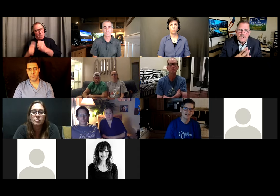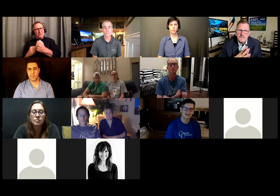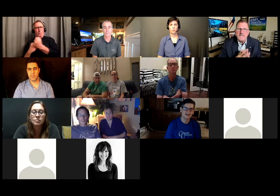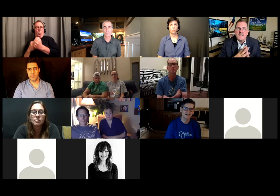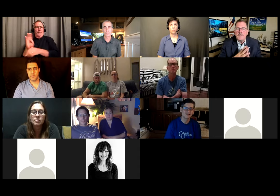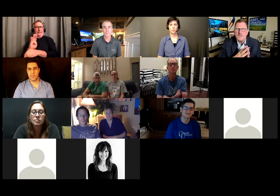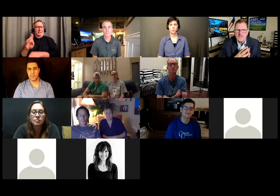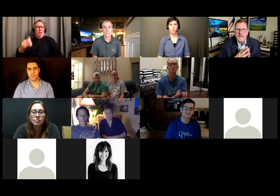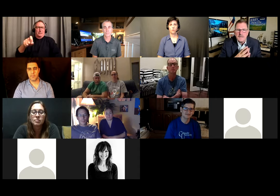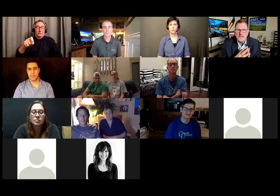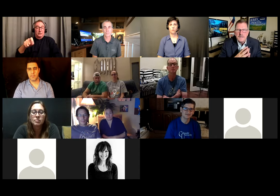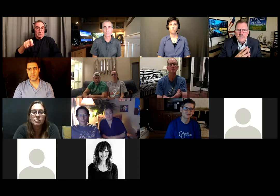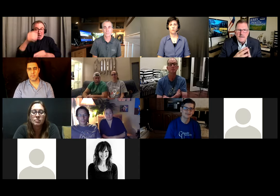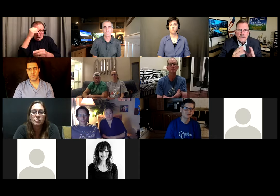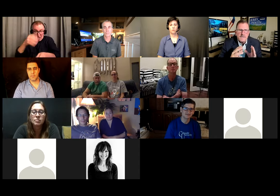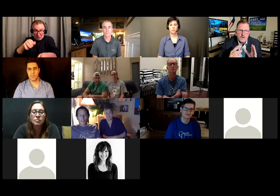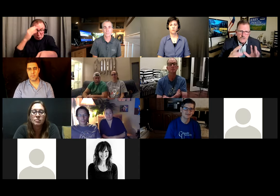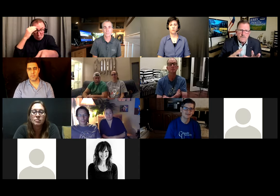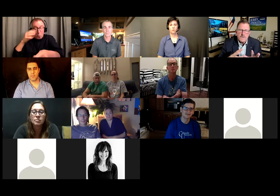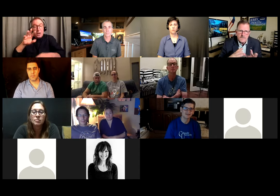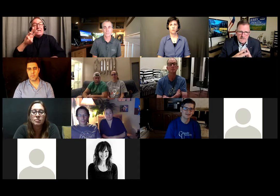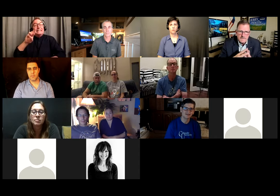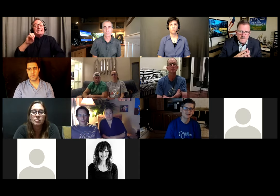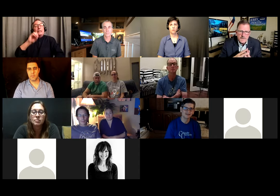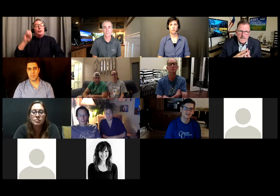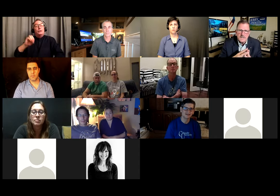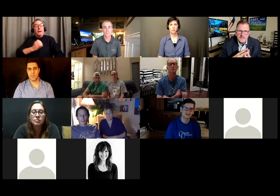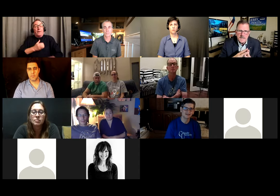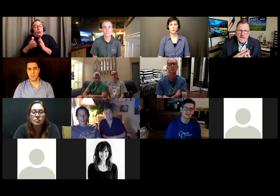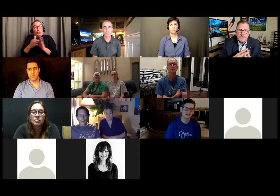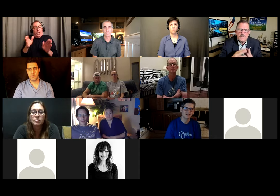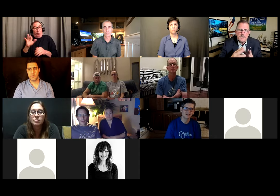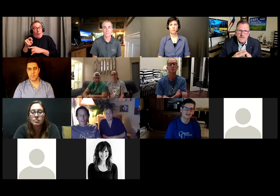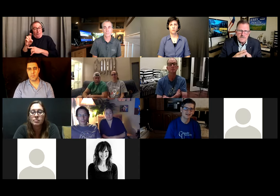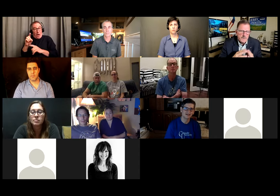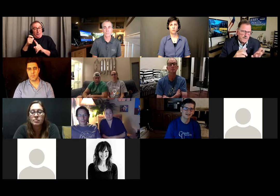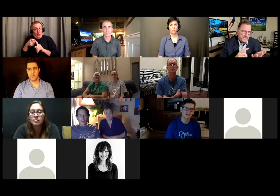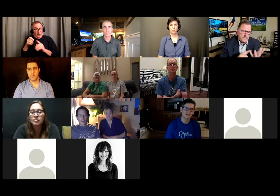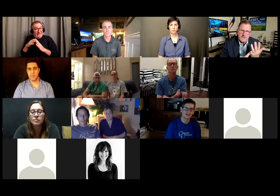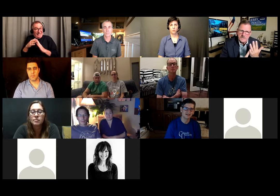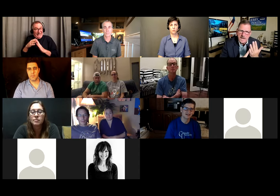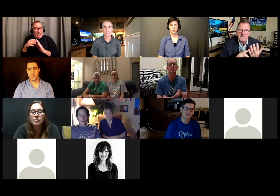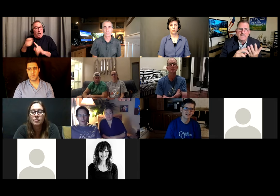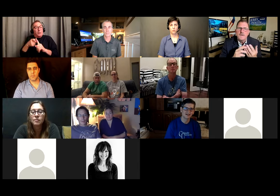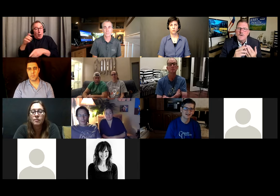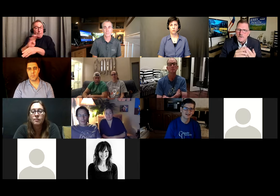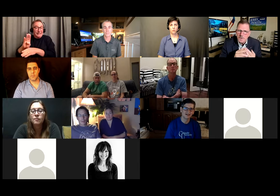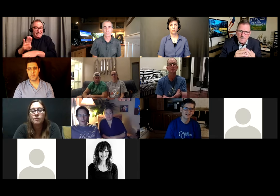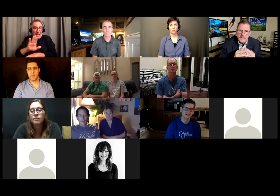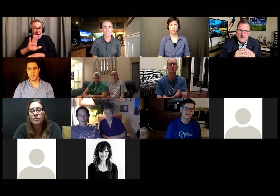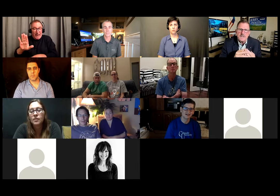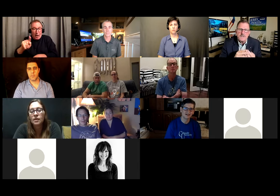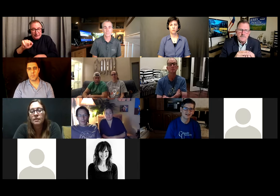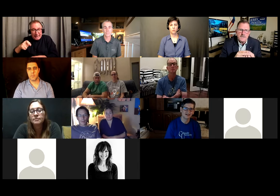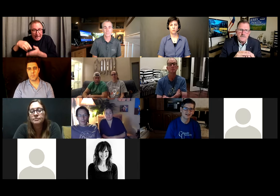know, 60% of our general fund in the city comes from business, whether it's from business taxes or